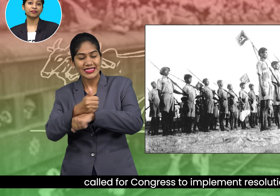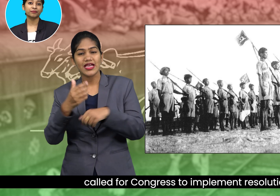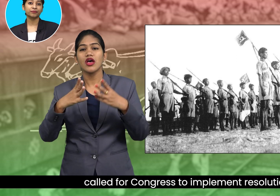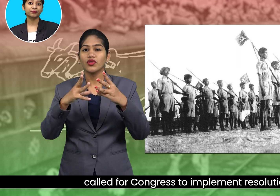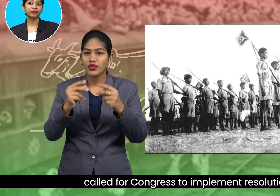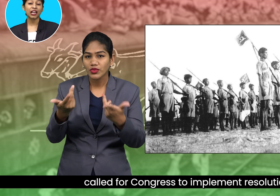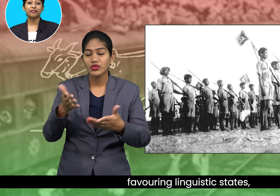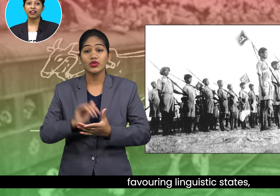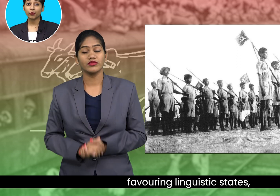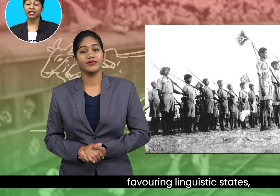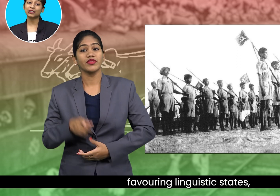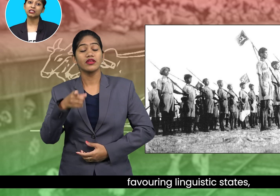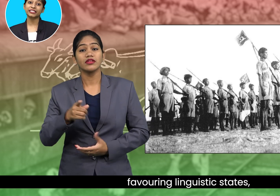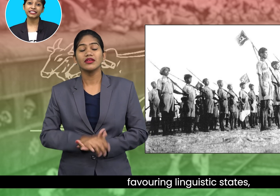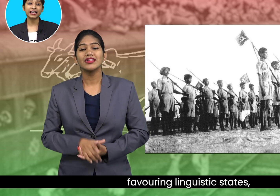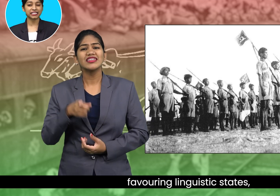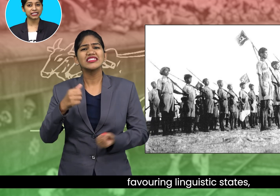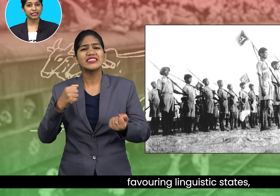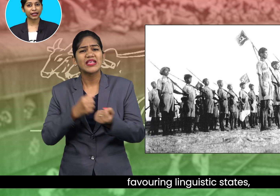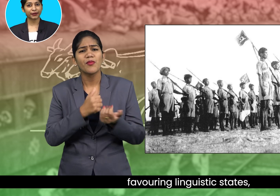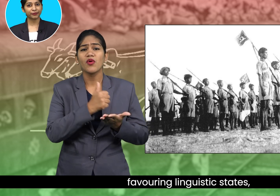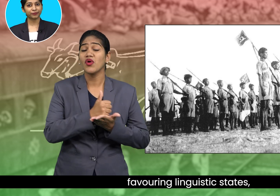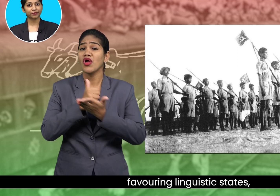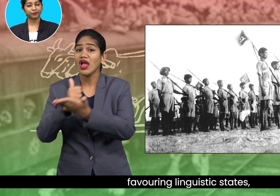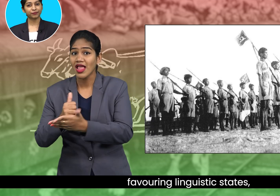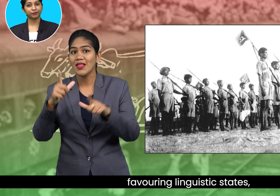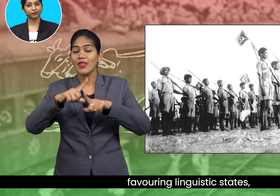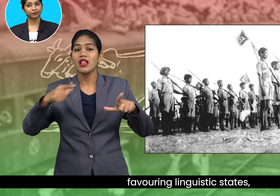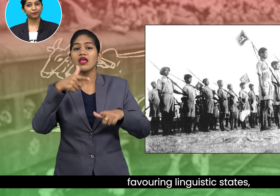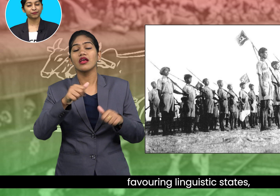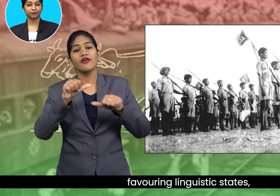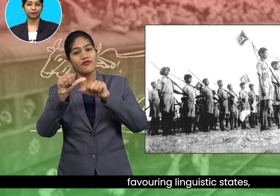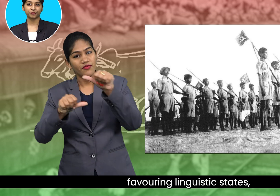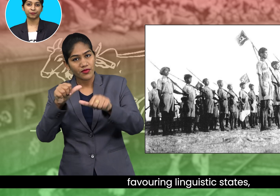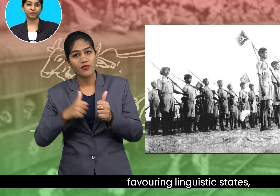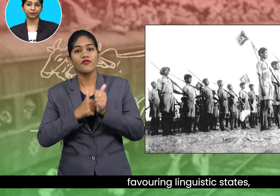resolutions favoring linguistic states.